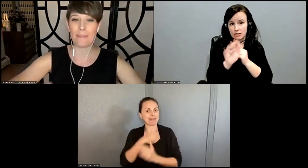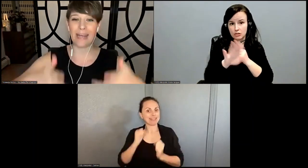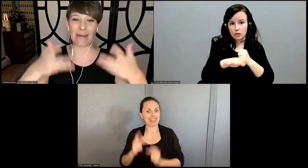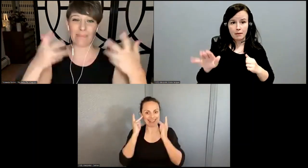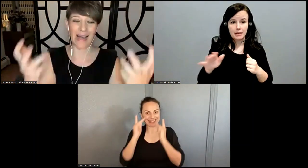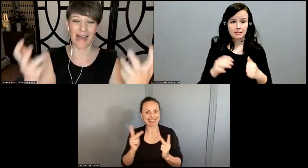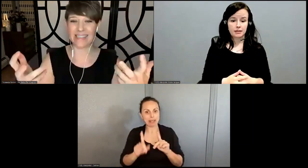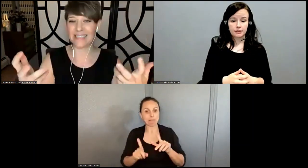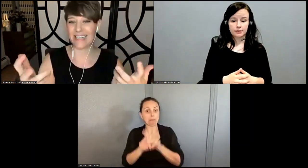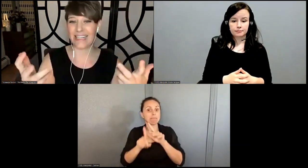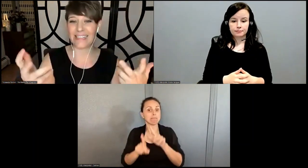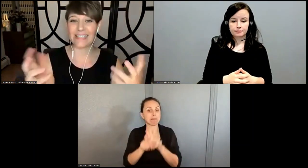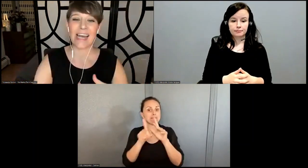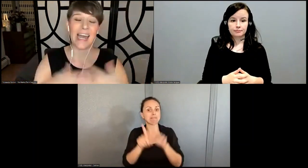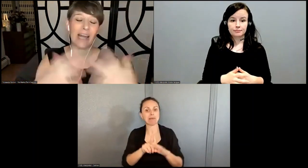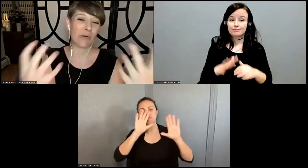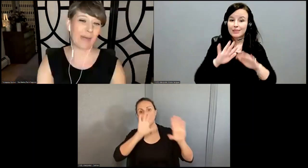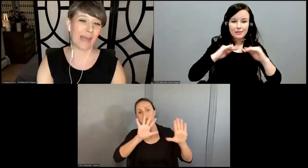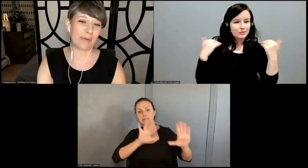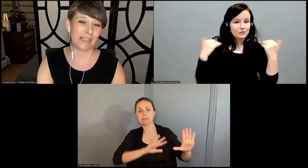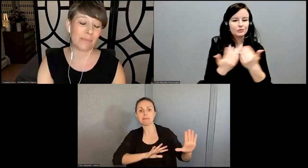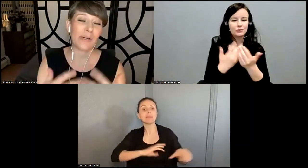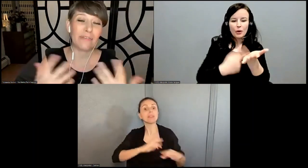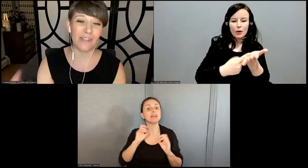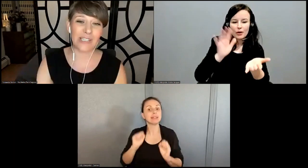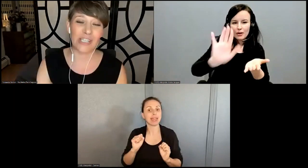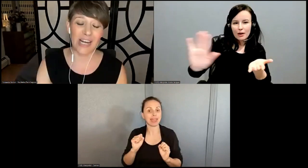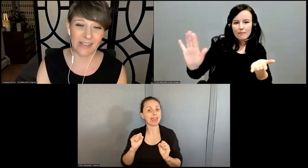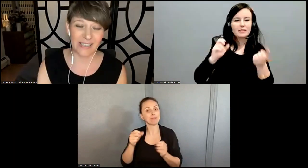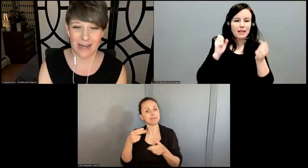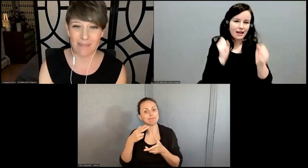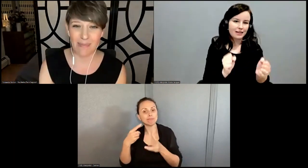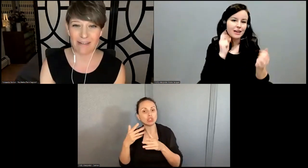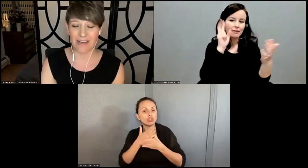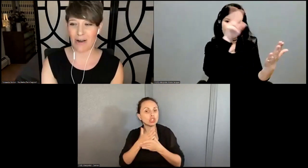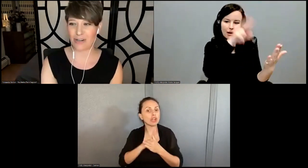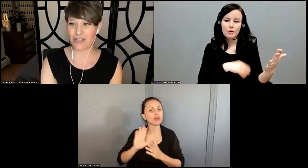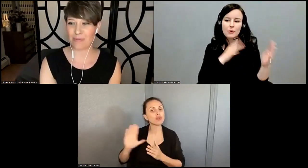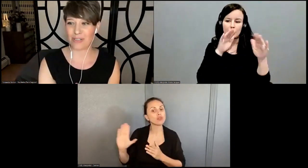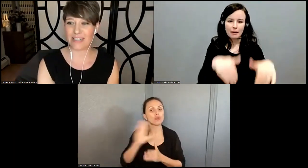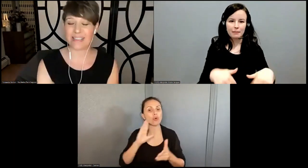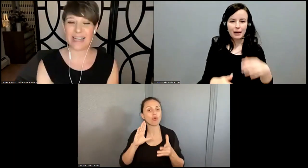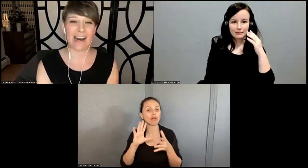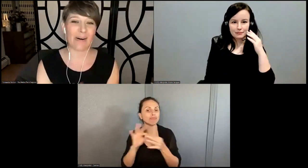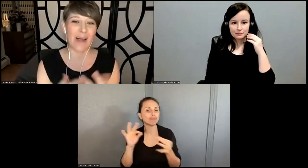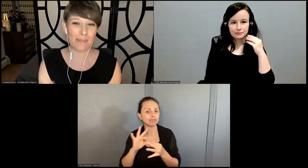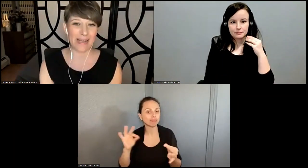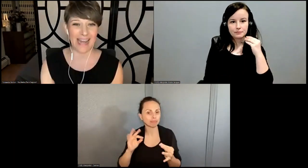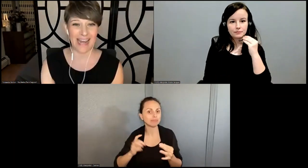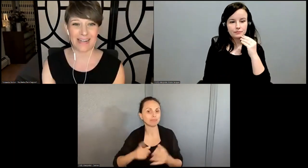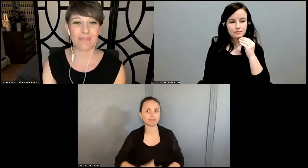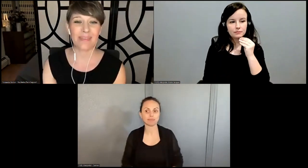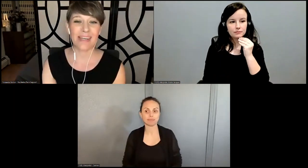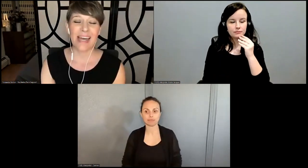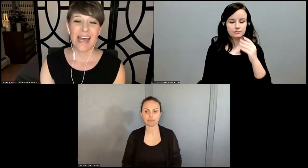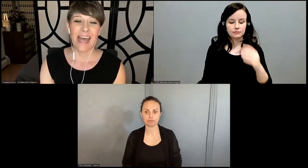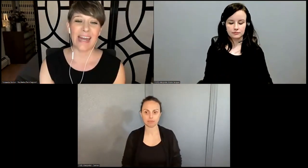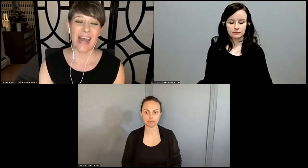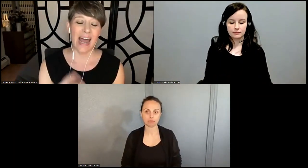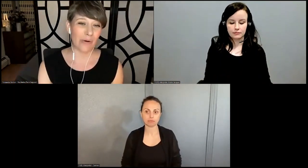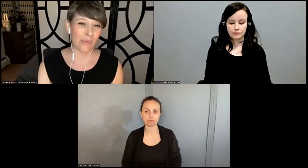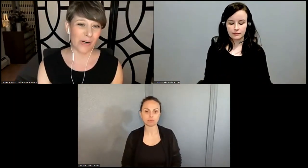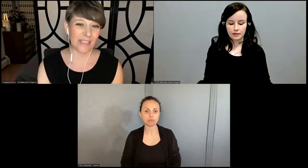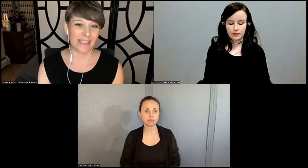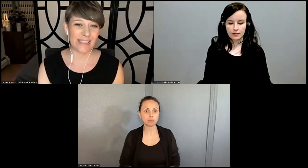of come in behind the scenes, and we'll be able to briefly share some of the contributions that are coming in.